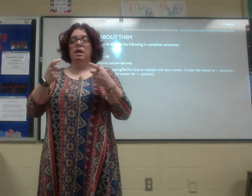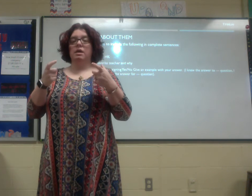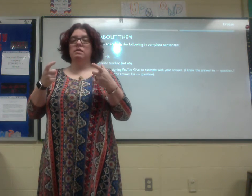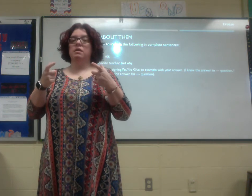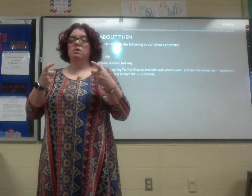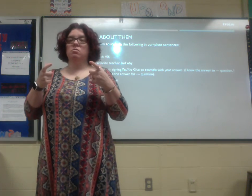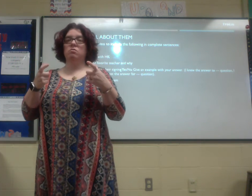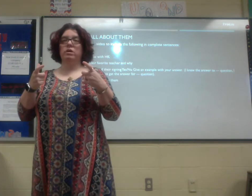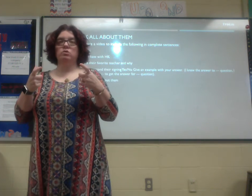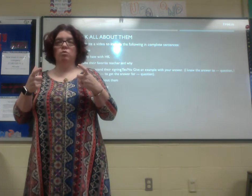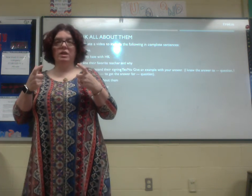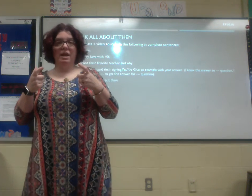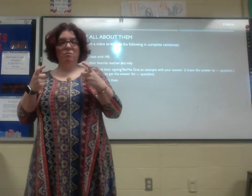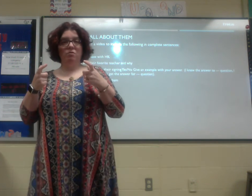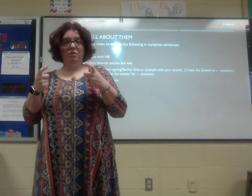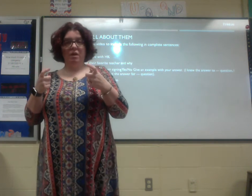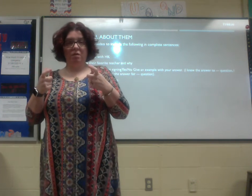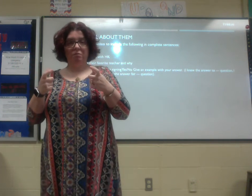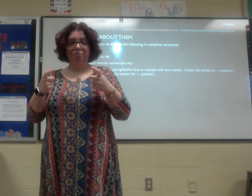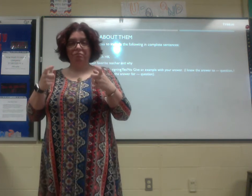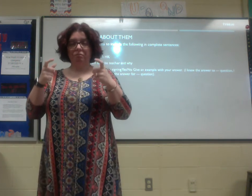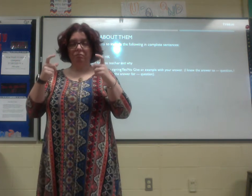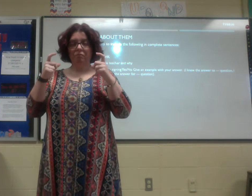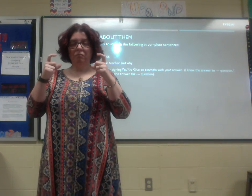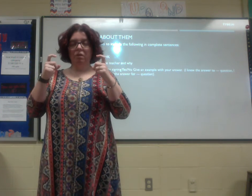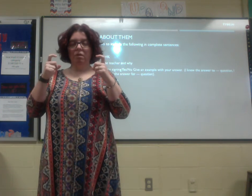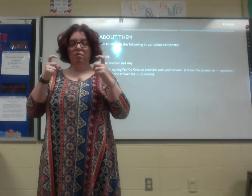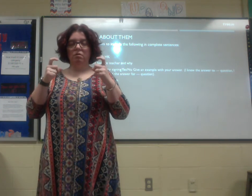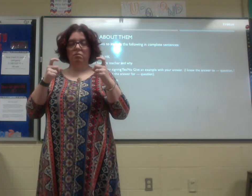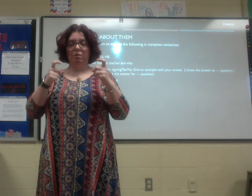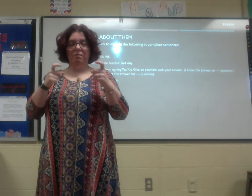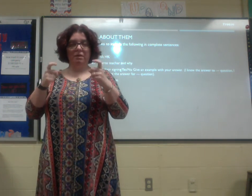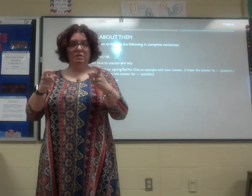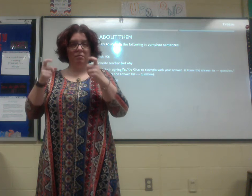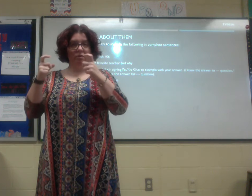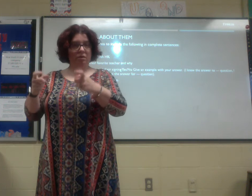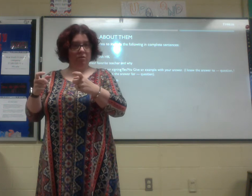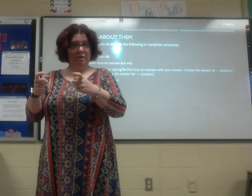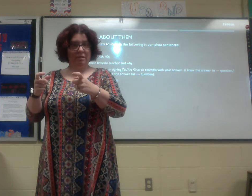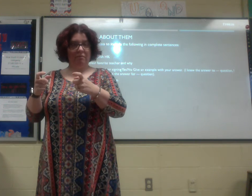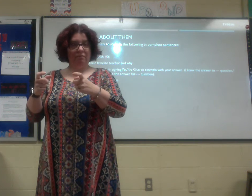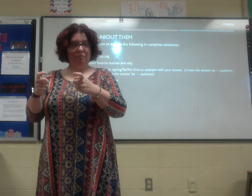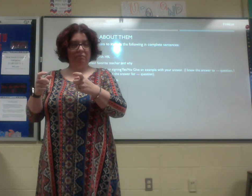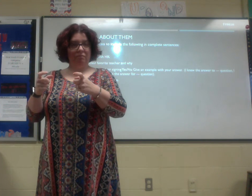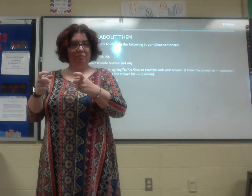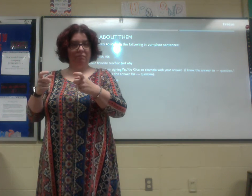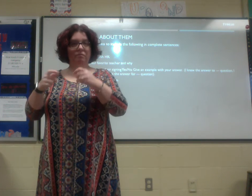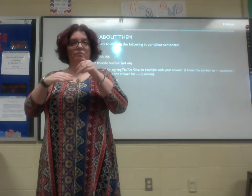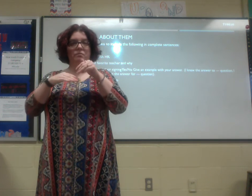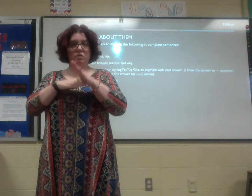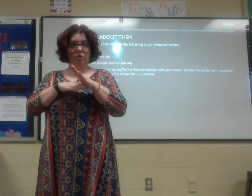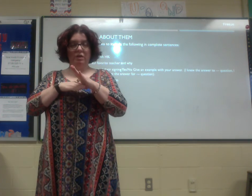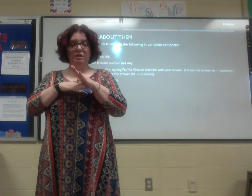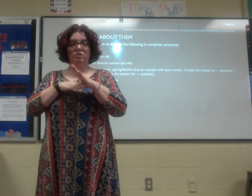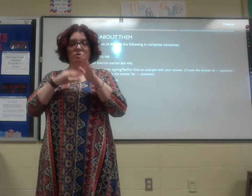And then you're going to rename your video pen pal summary, your last name. Turn it into the